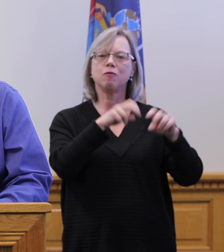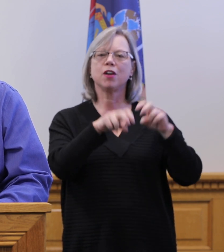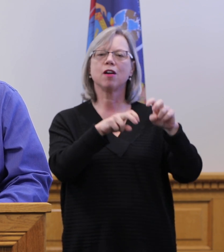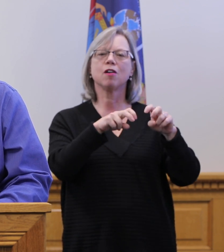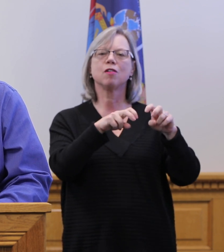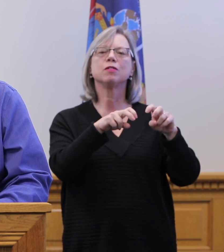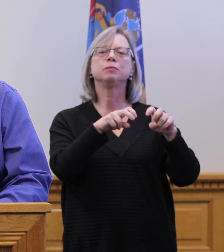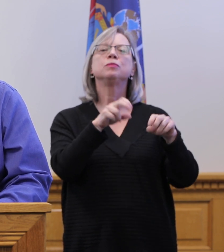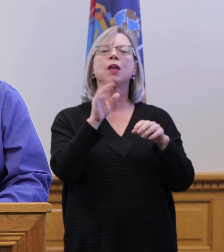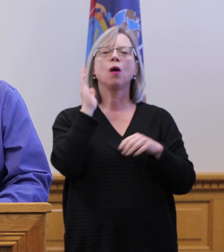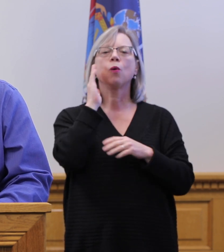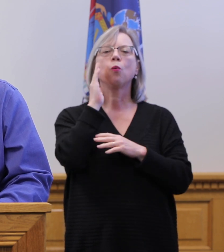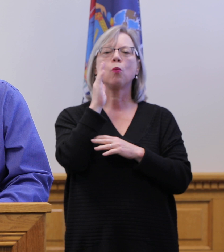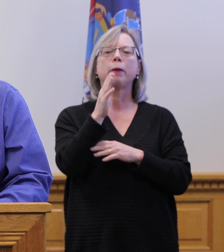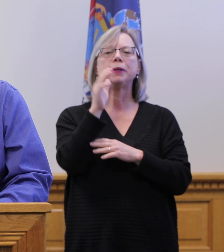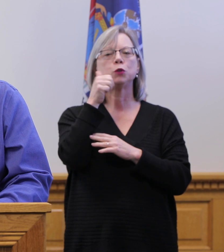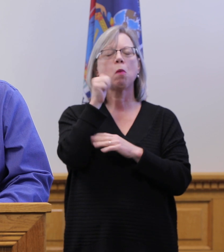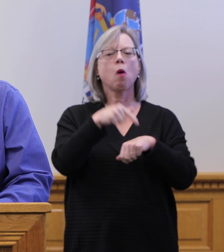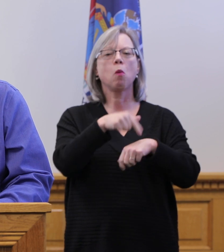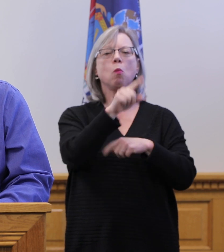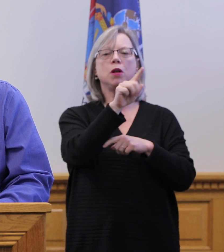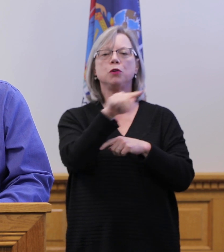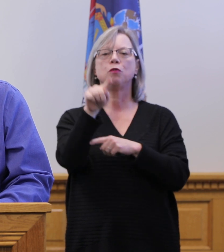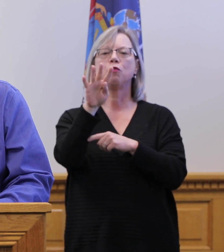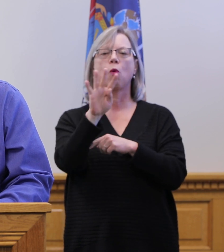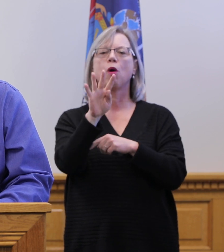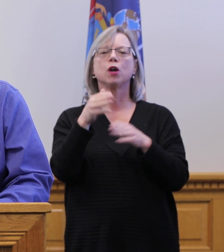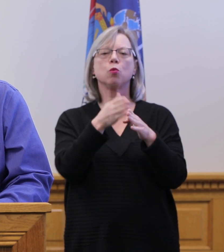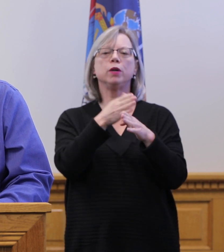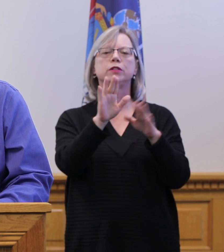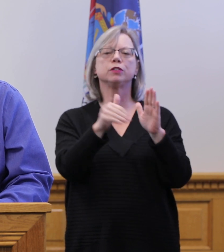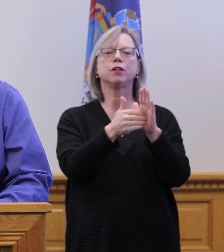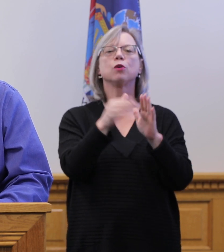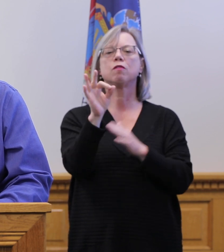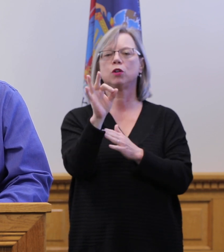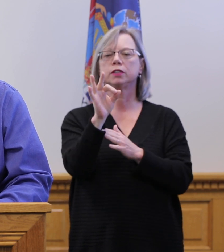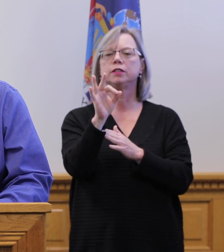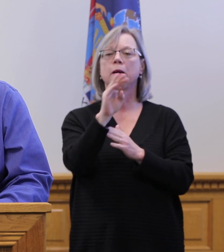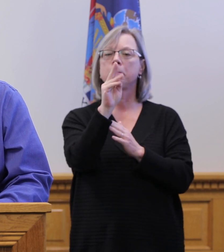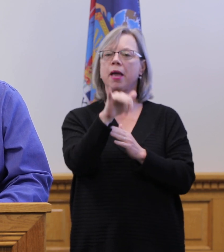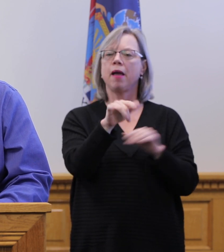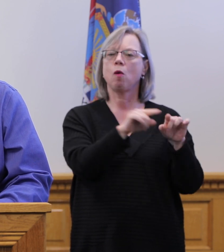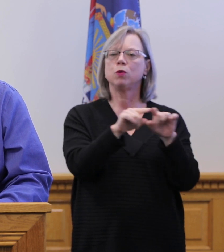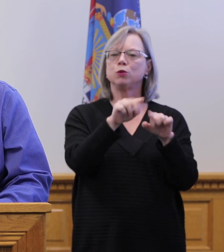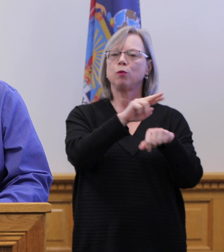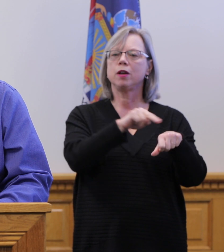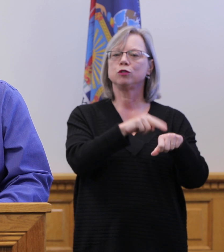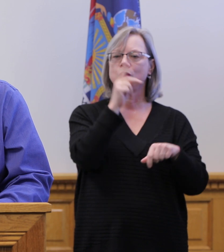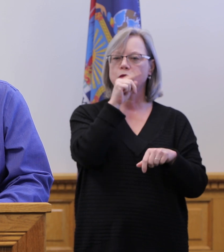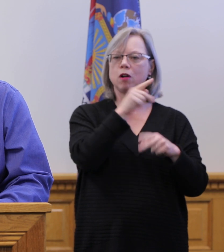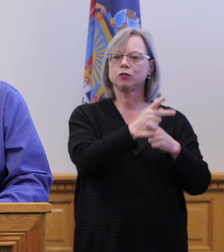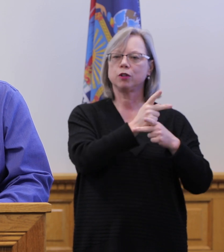Career Center in Fulton. May is also National Foster Care Month, and the Department of Social Services is looking for foster